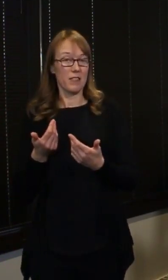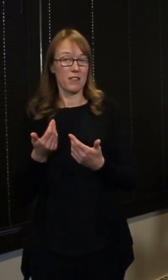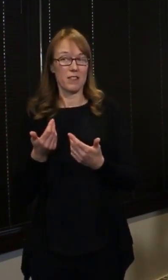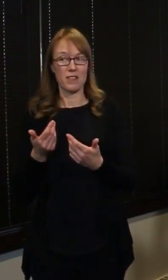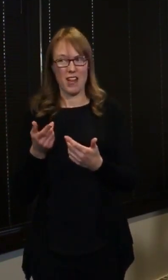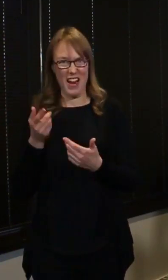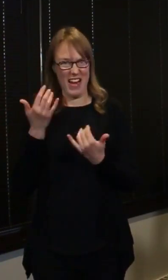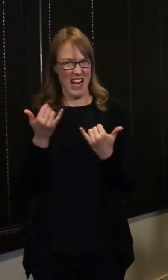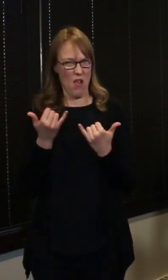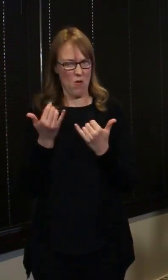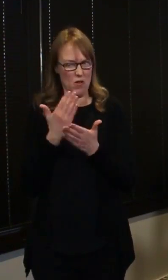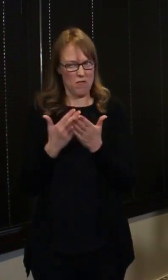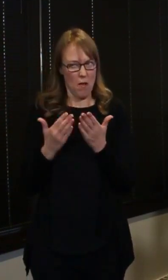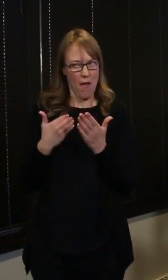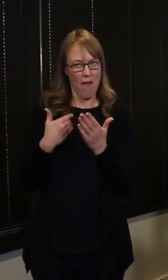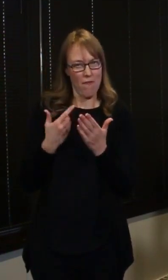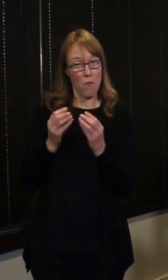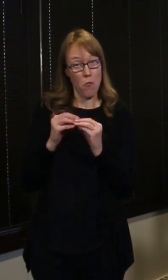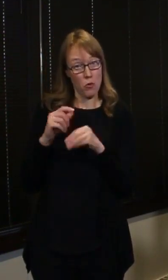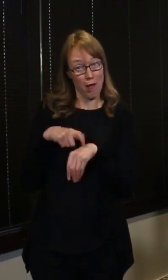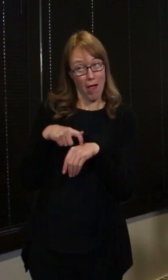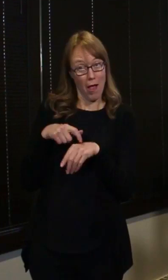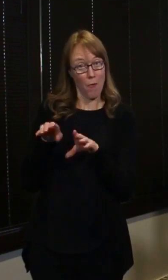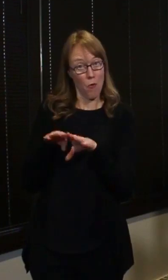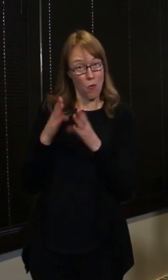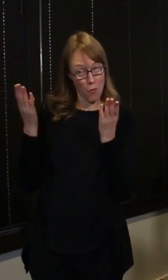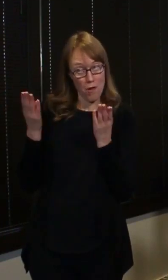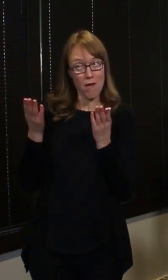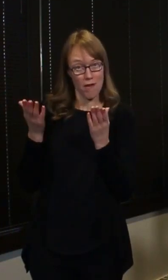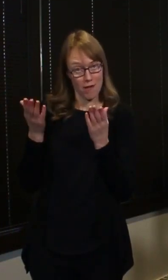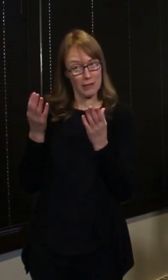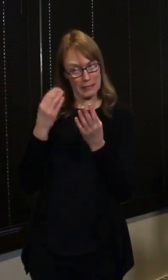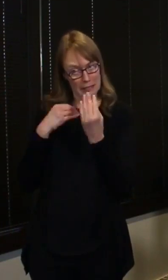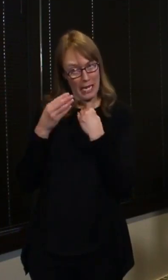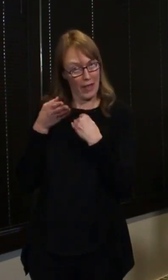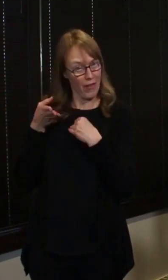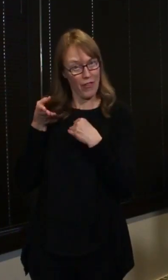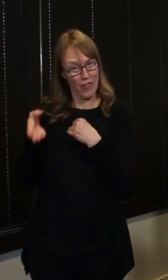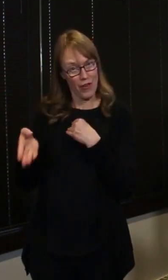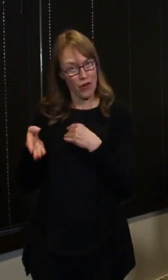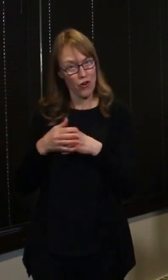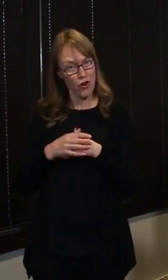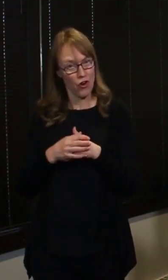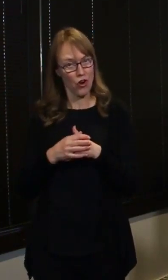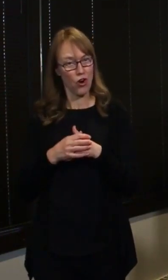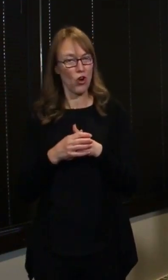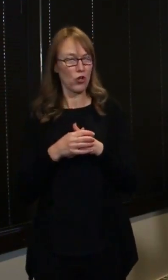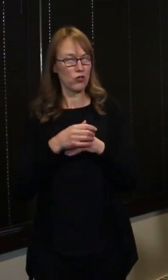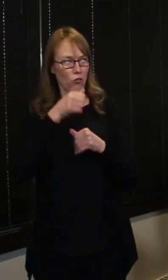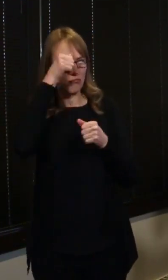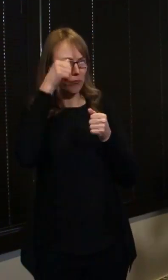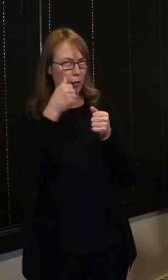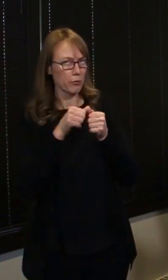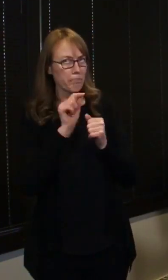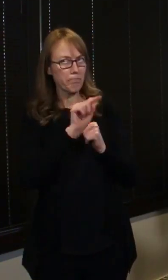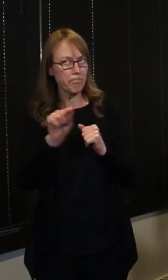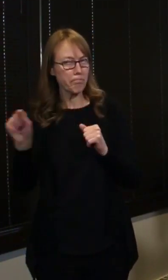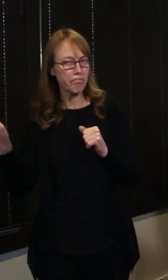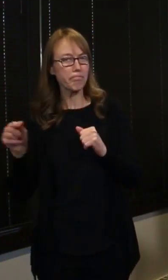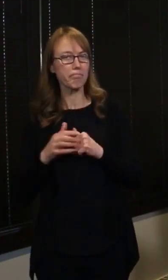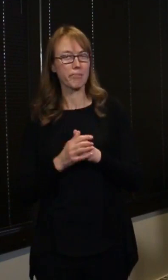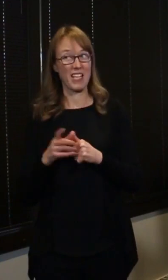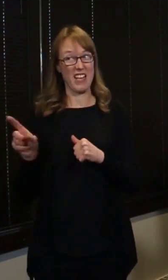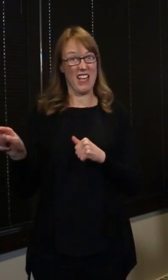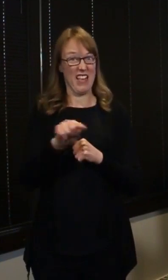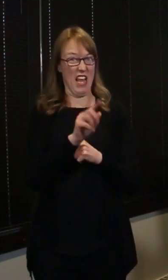you can. And they're going to need your help during these winter months more than they have in the past. And